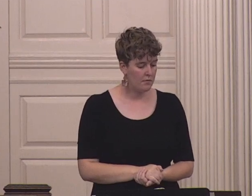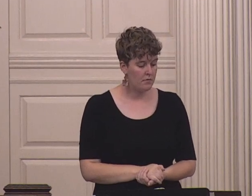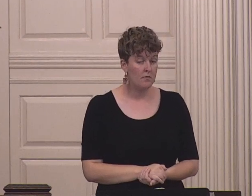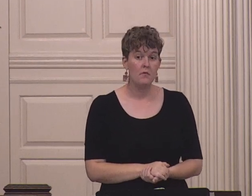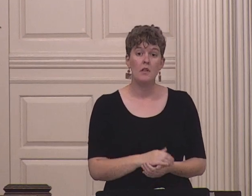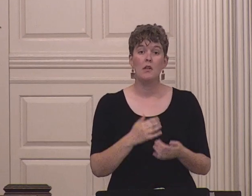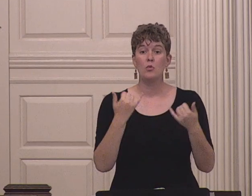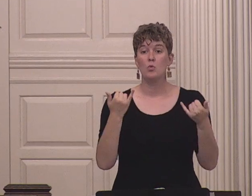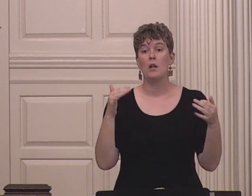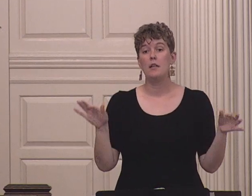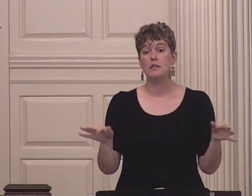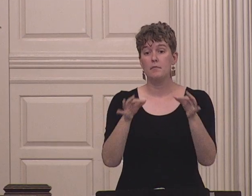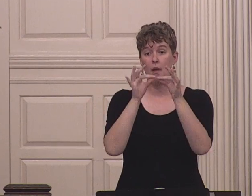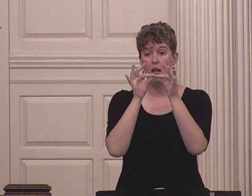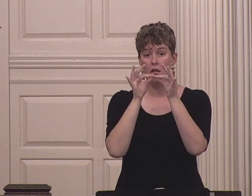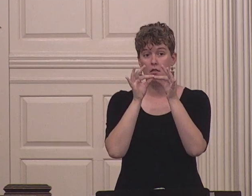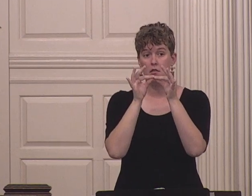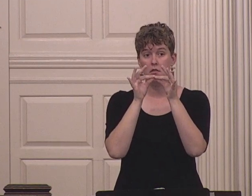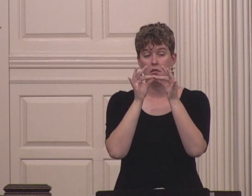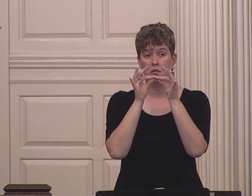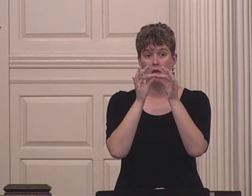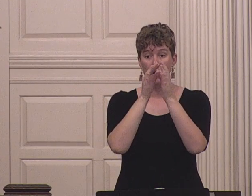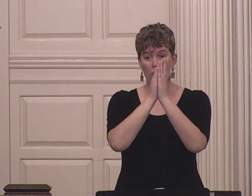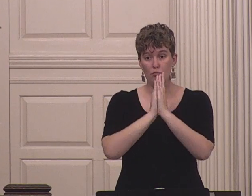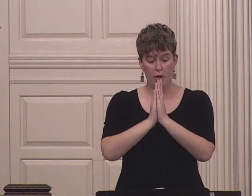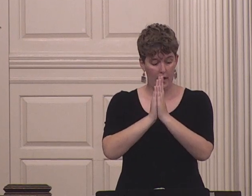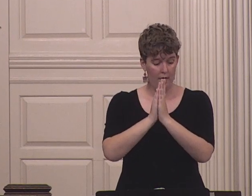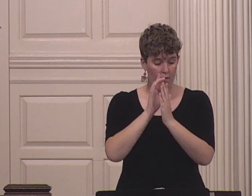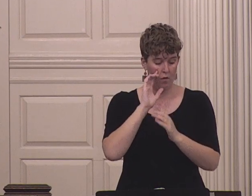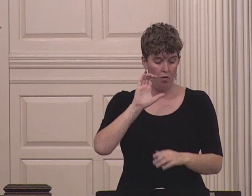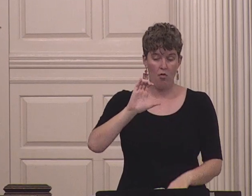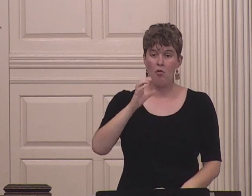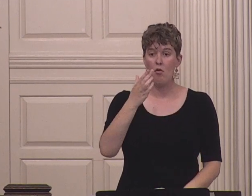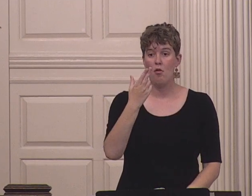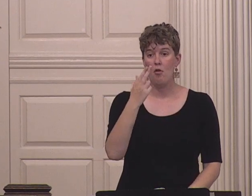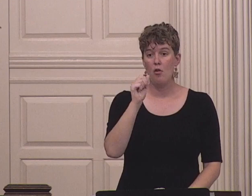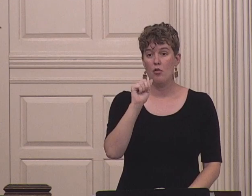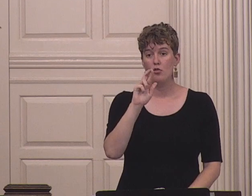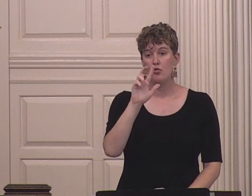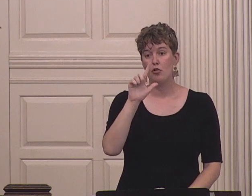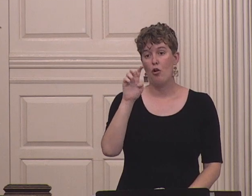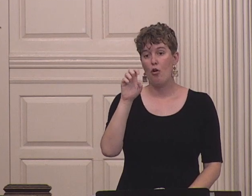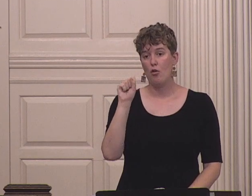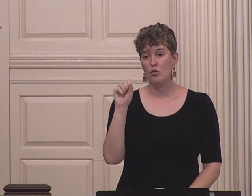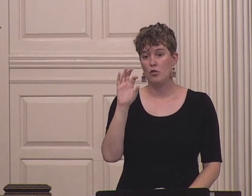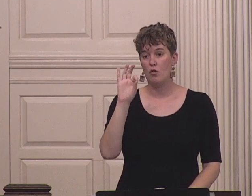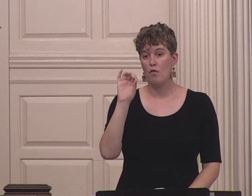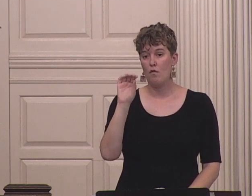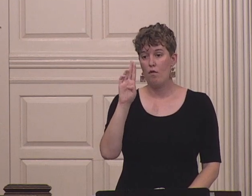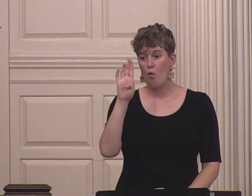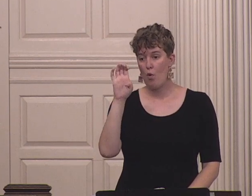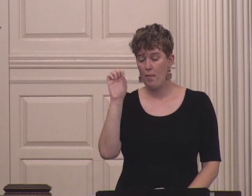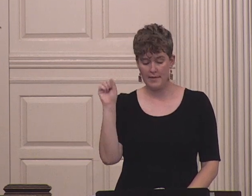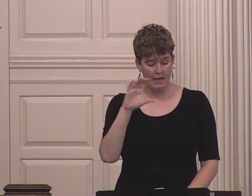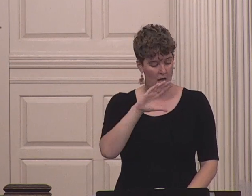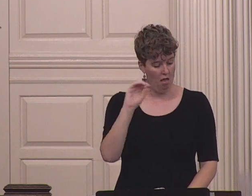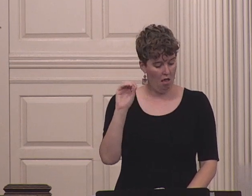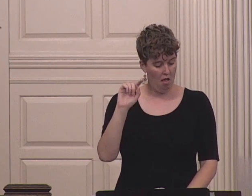This Mass is intended to pray for Charles Folbes and Thomas